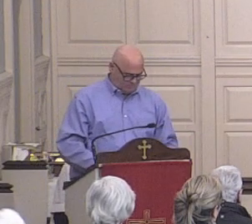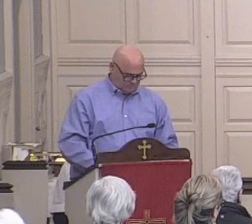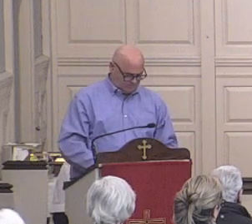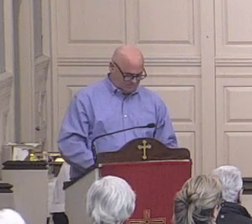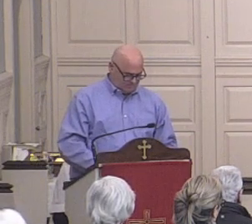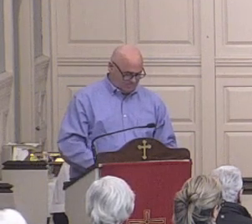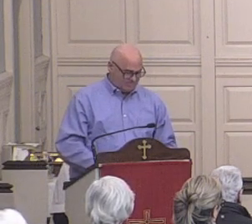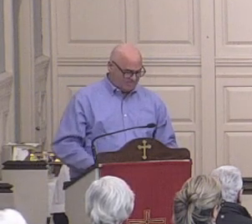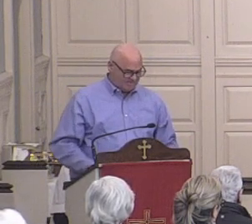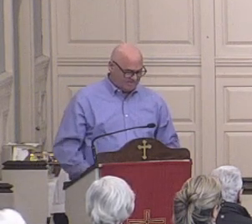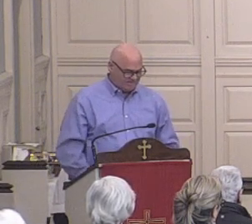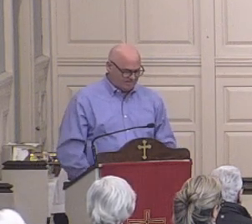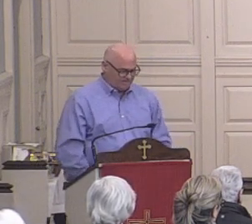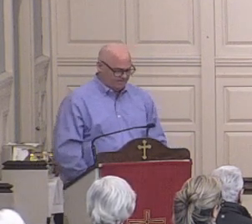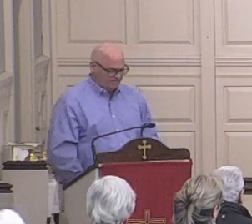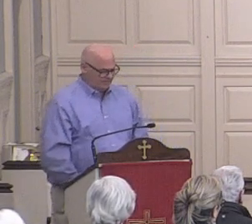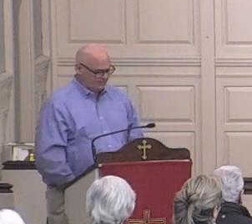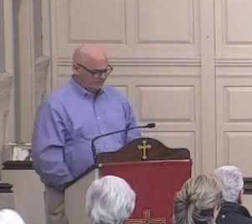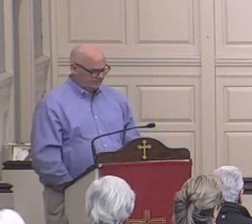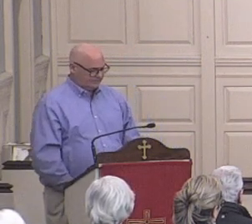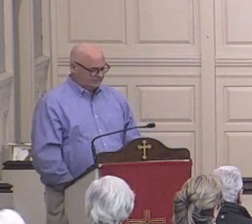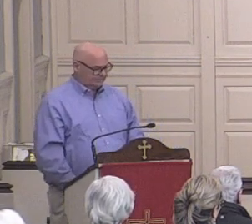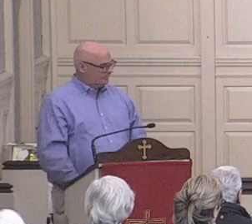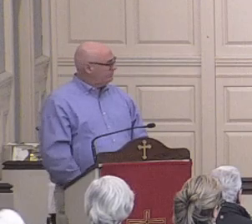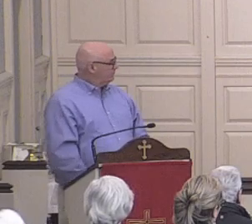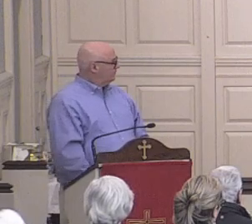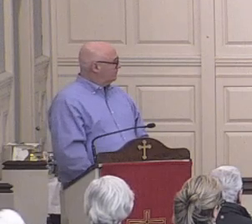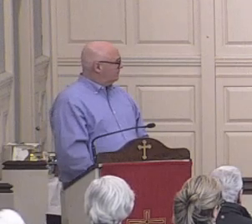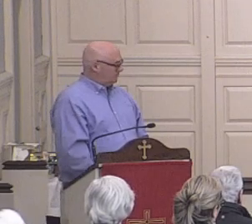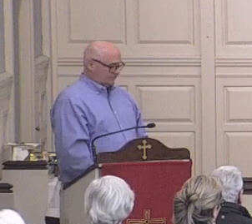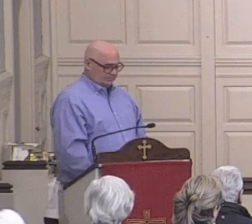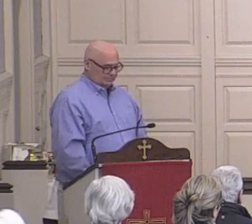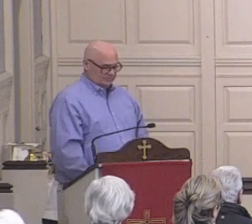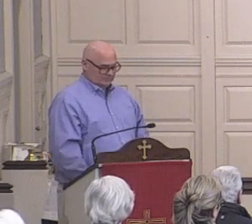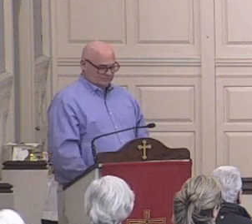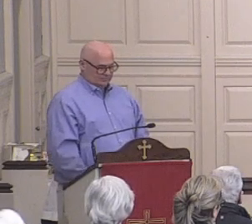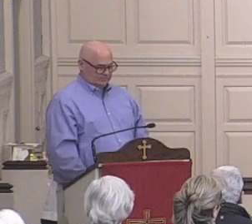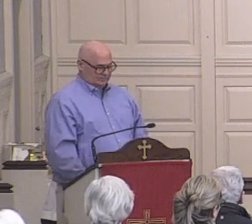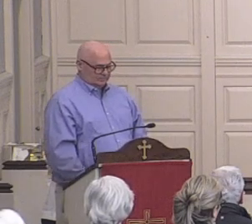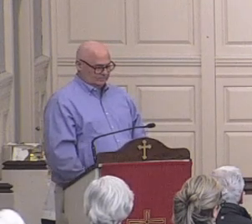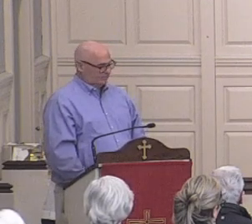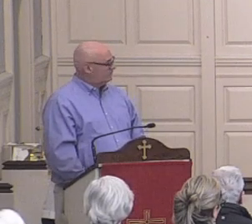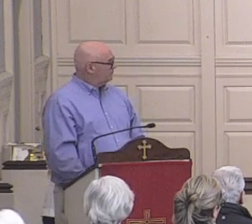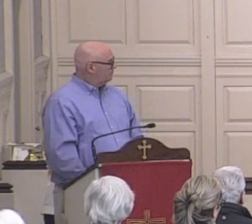I drink it new in the kingdom of God."